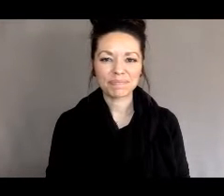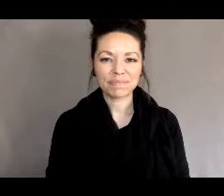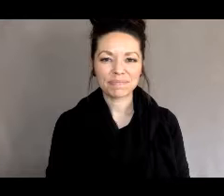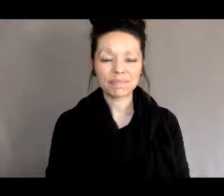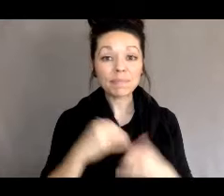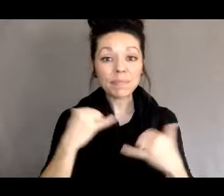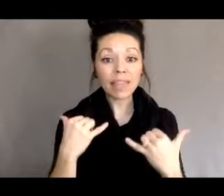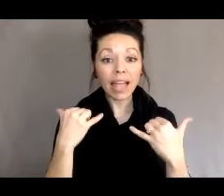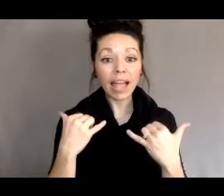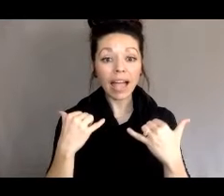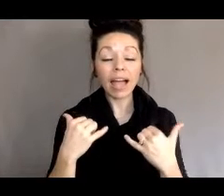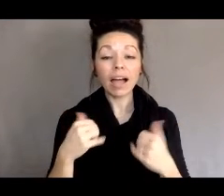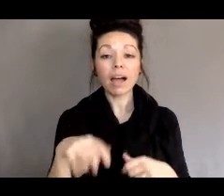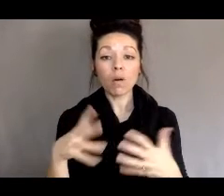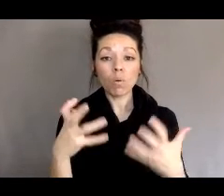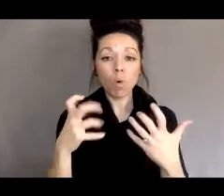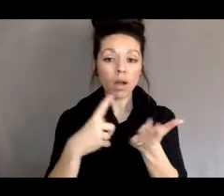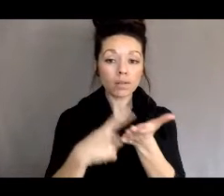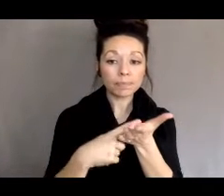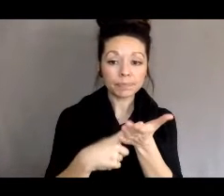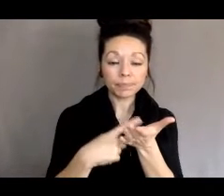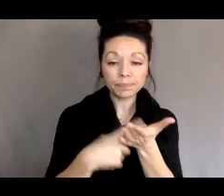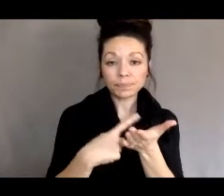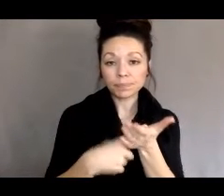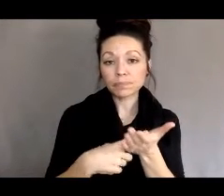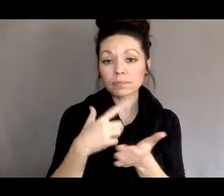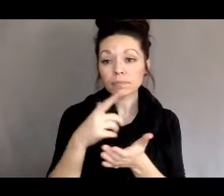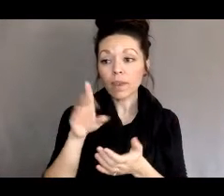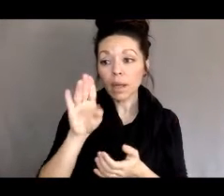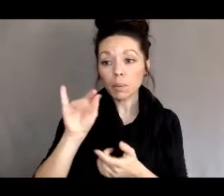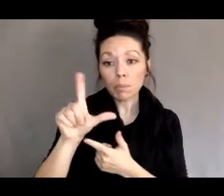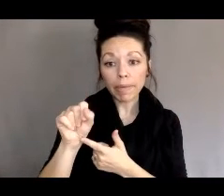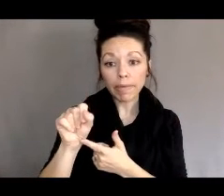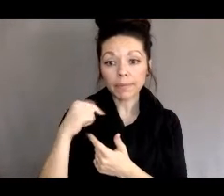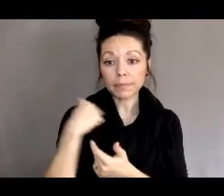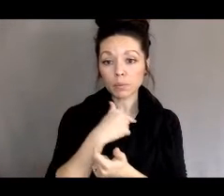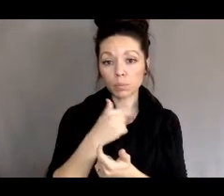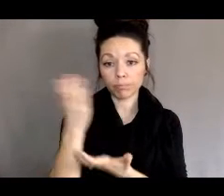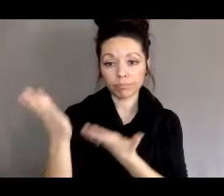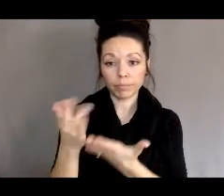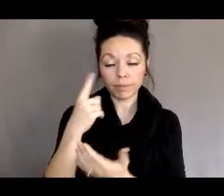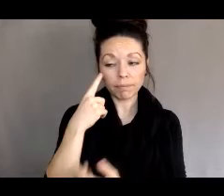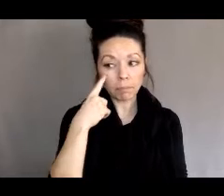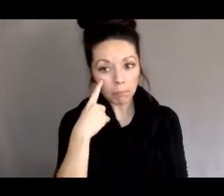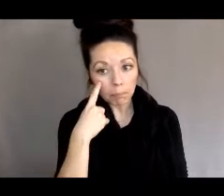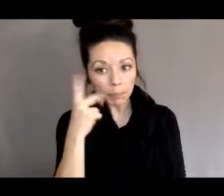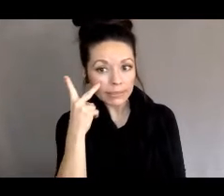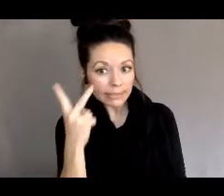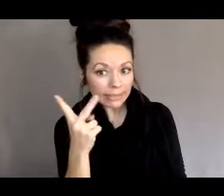Now, we want to talk a little bit about some of the bills that we are seeing